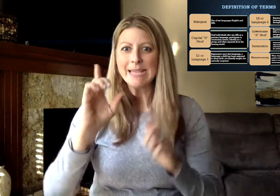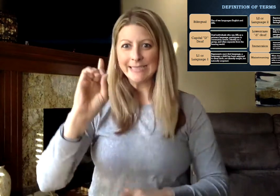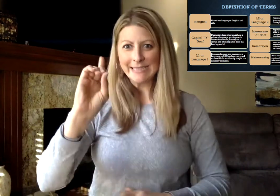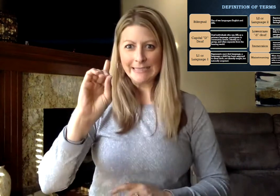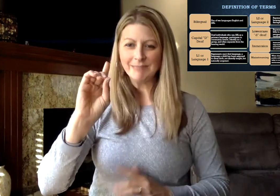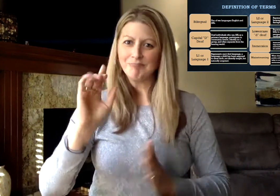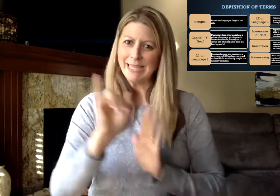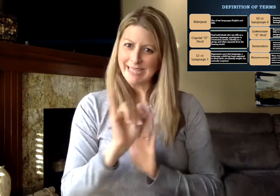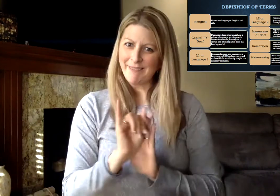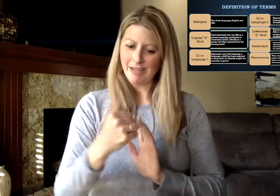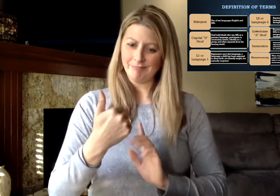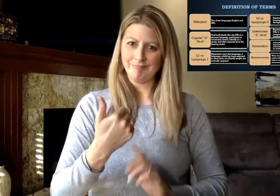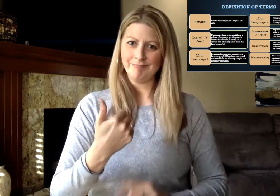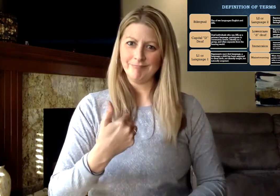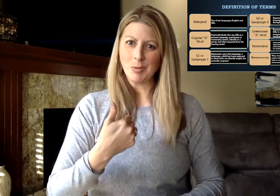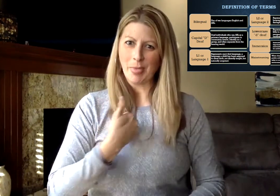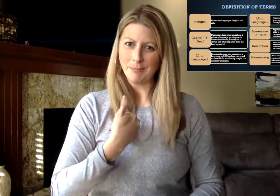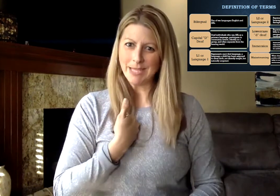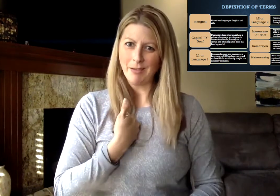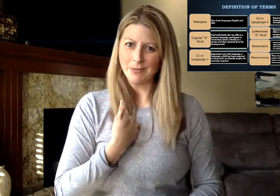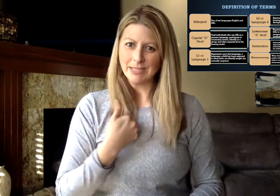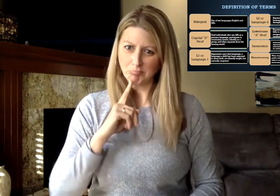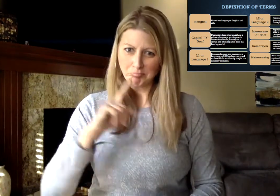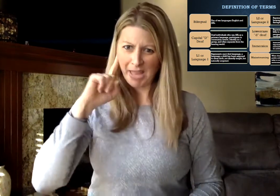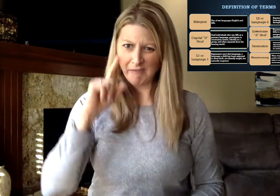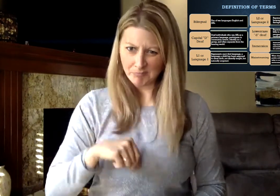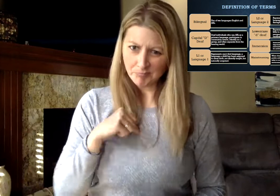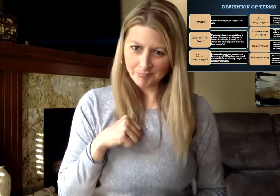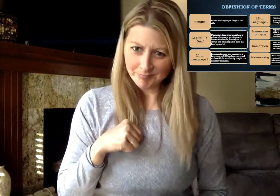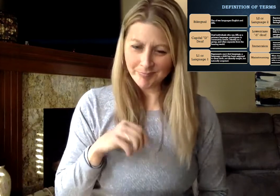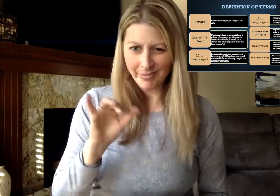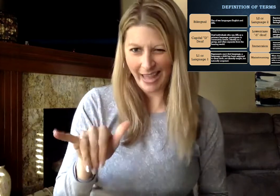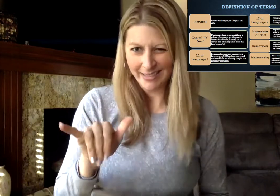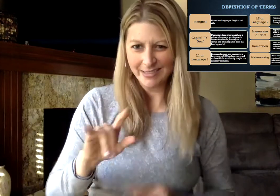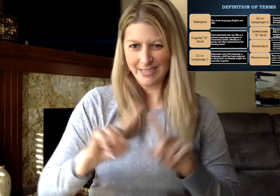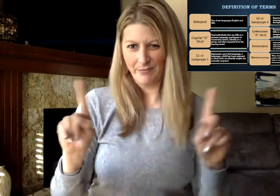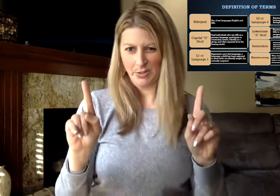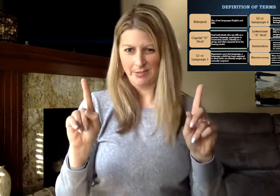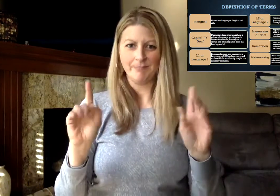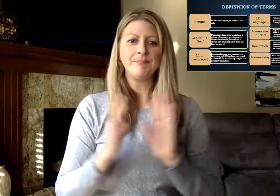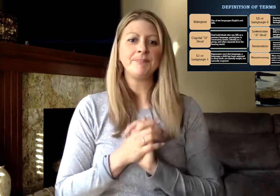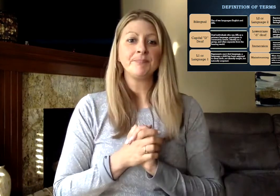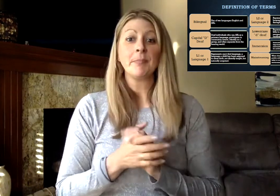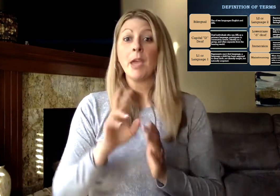community. They become big D deaf because they have deaf identity within themselves. They're proud to be deaf. So that's the